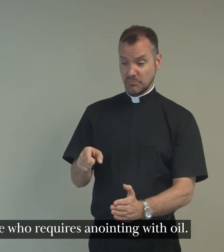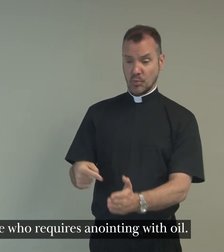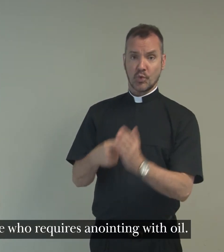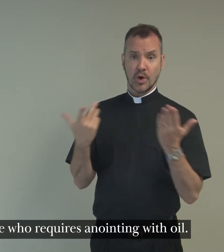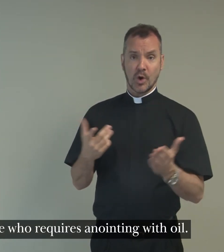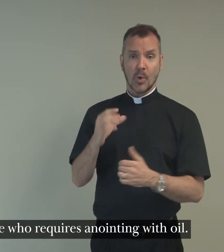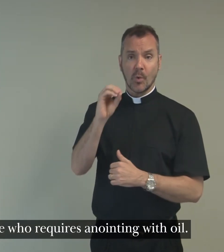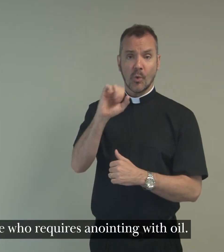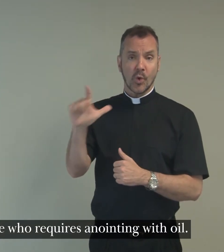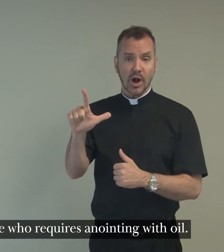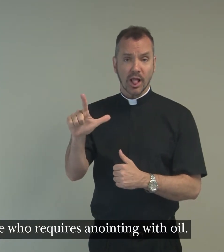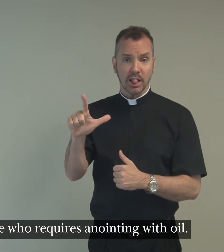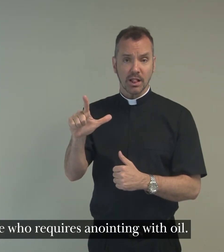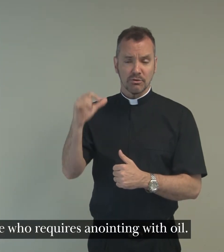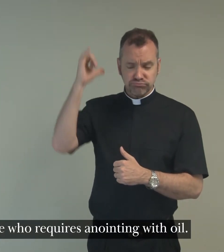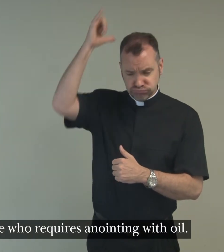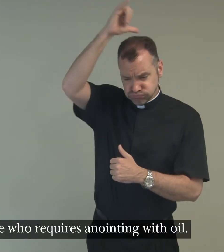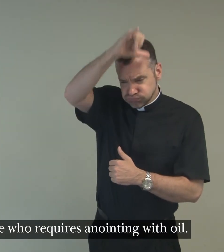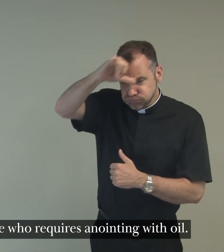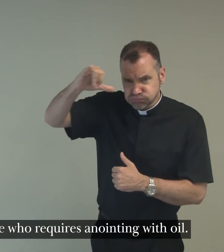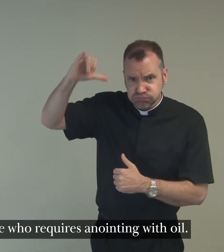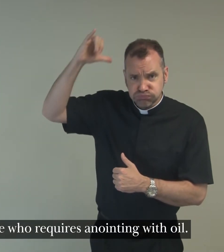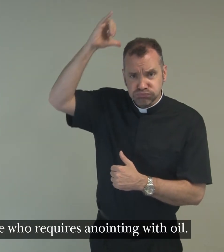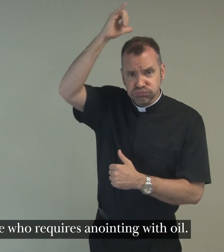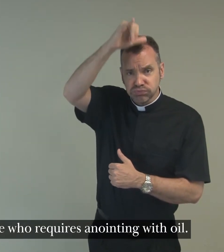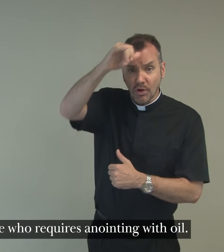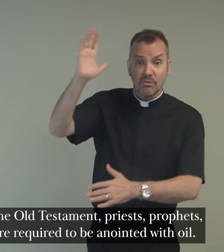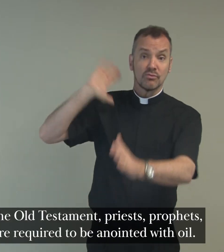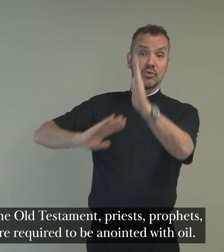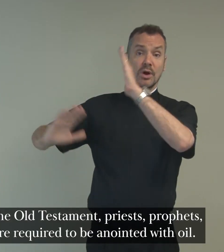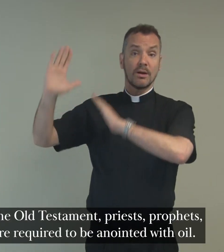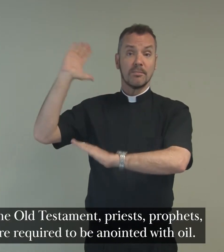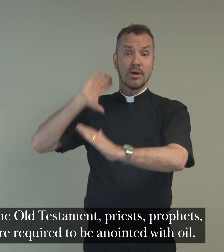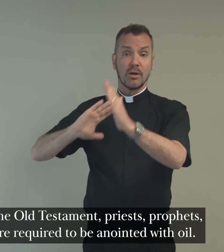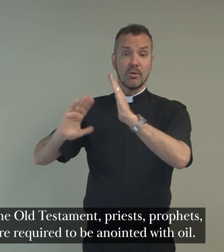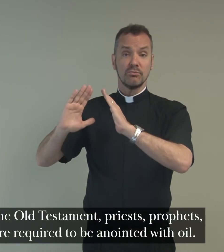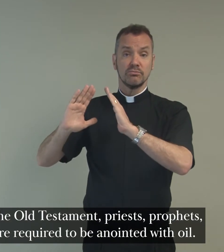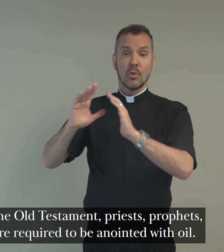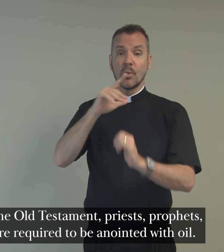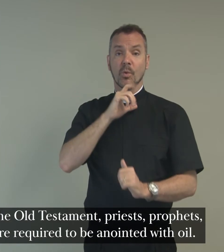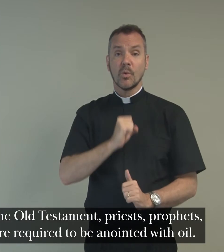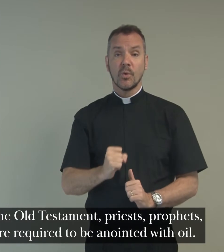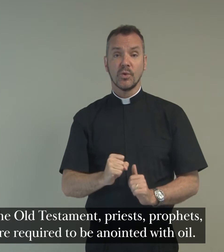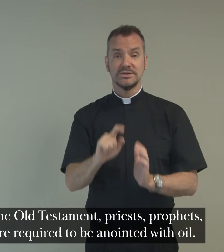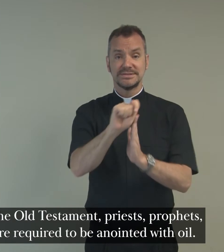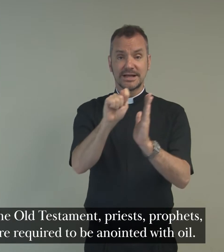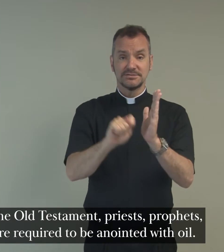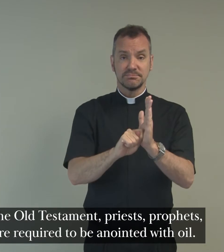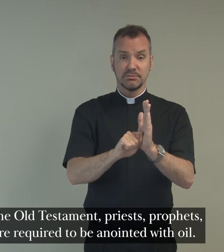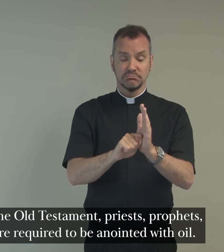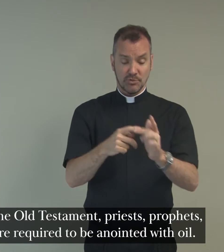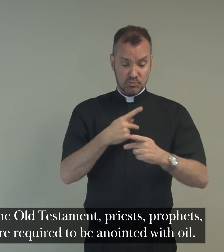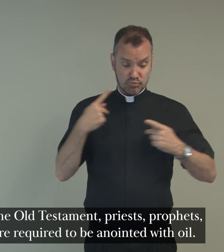As in the one who requires anointing with oil. Long ago, in the Old Testament, priests,